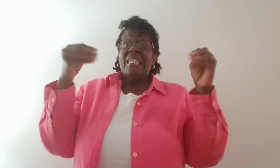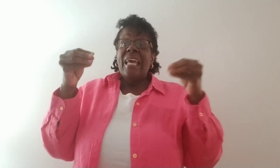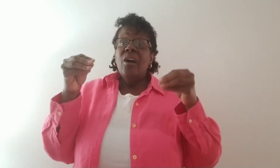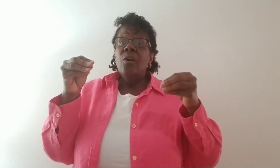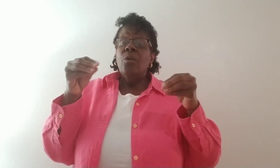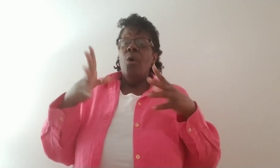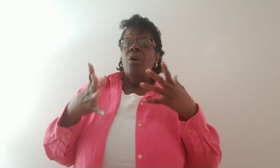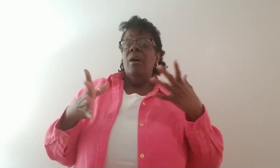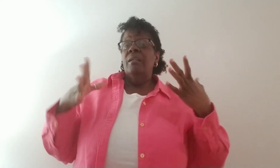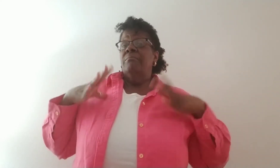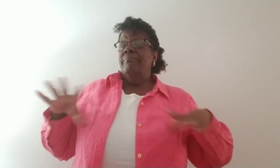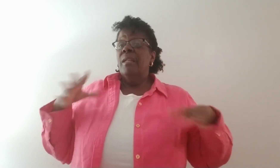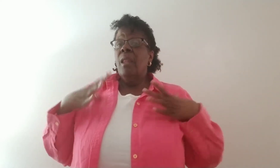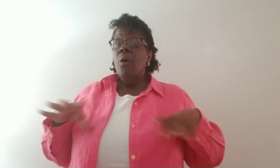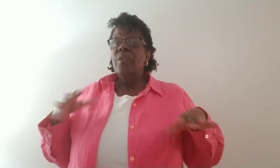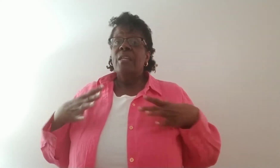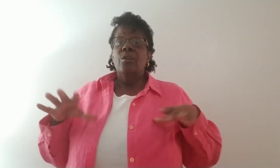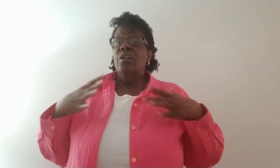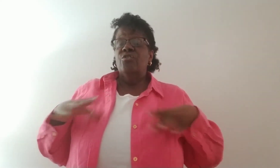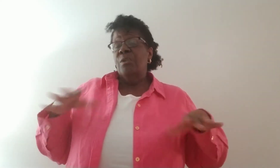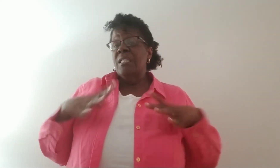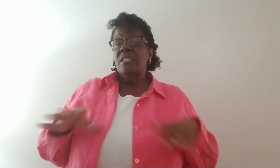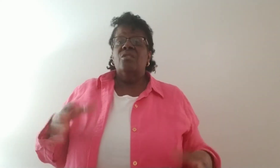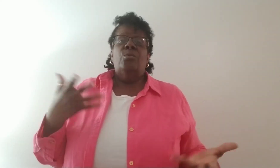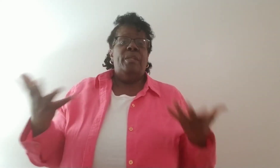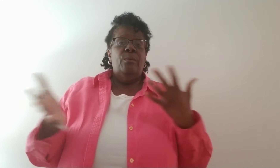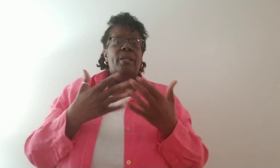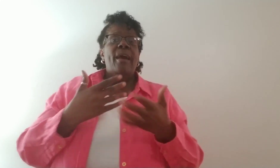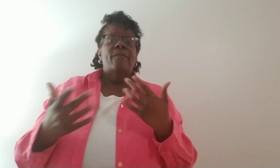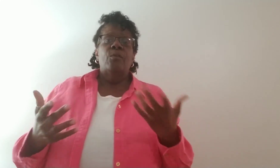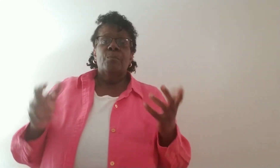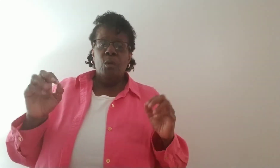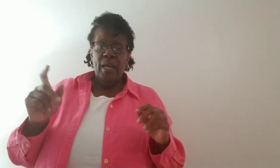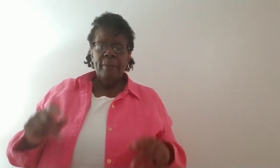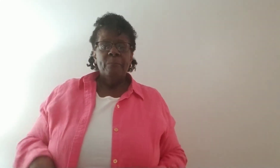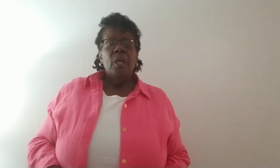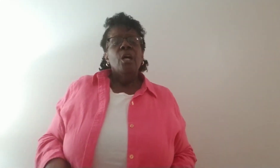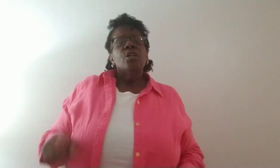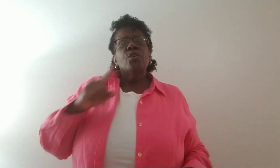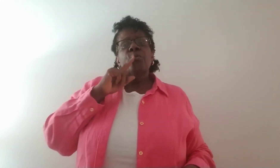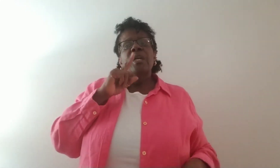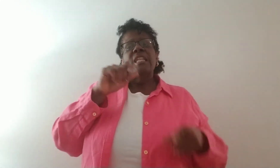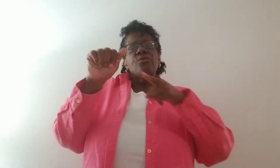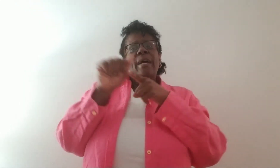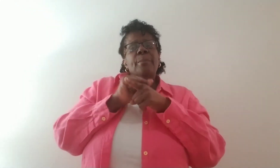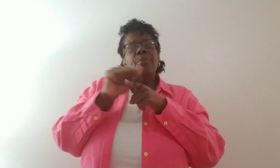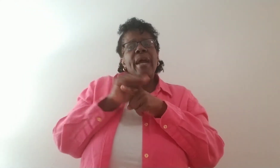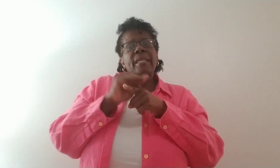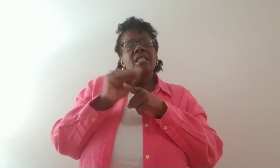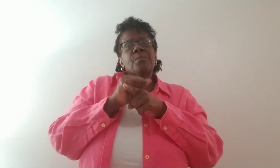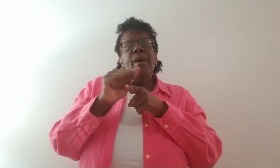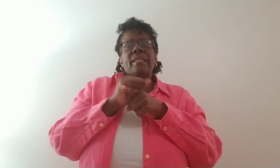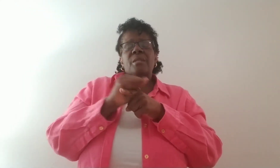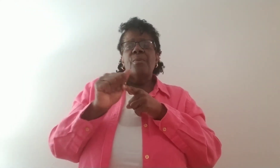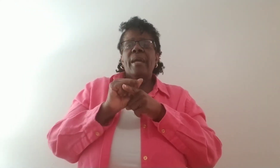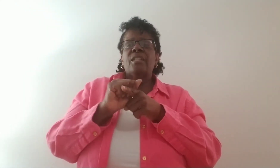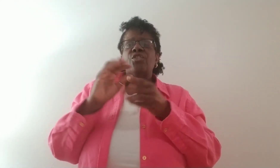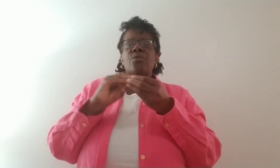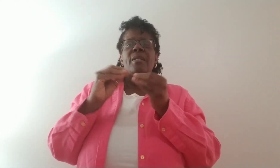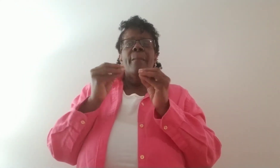sale on clothing or on dresses or what have you, okay? So really try to practice your numbers.